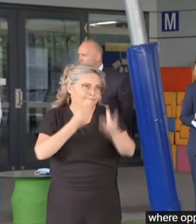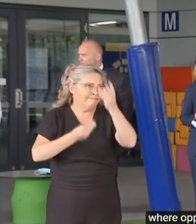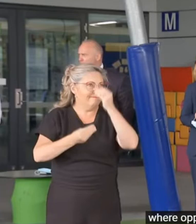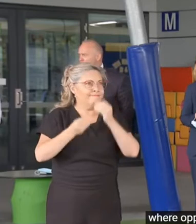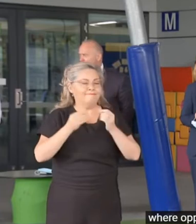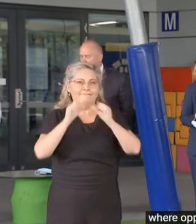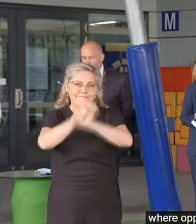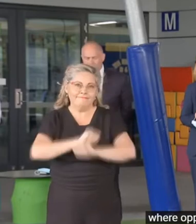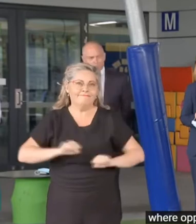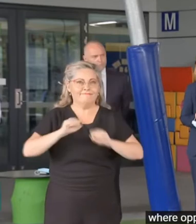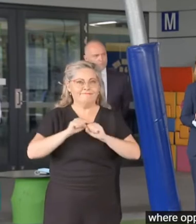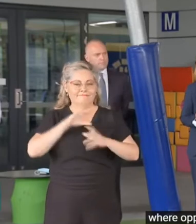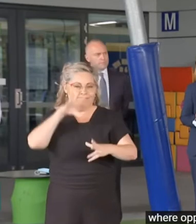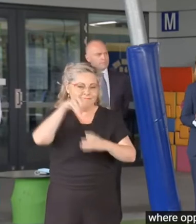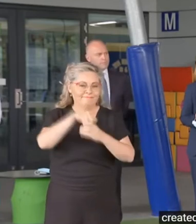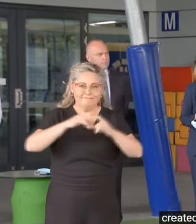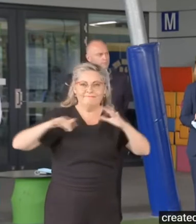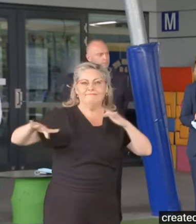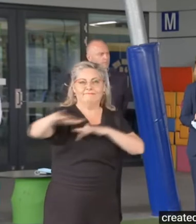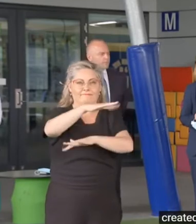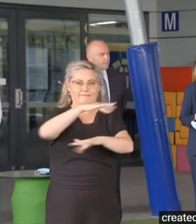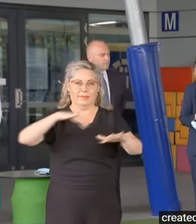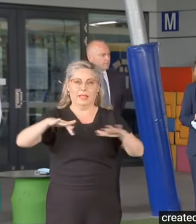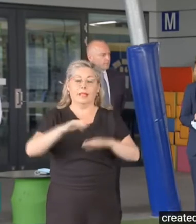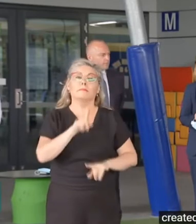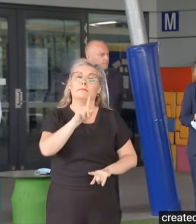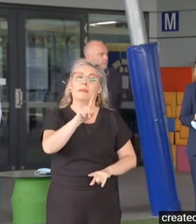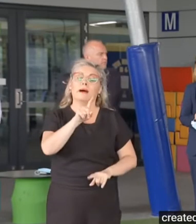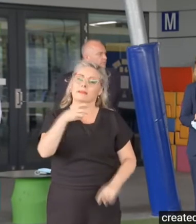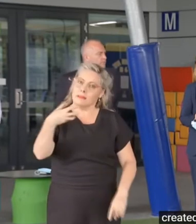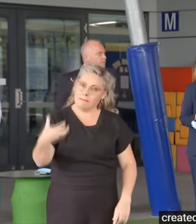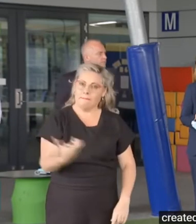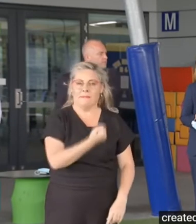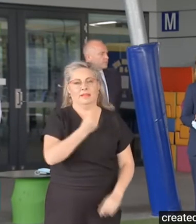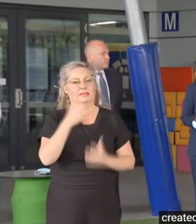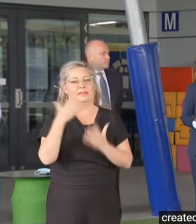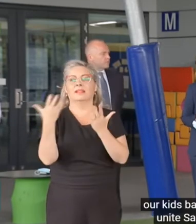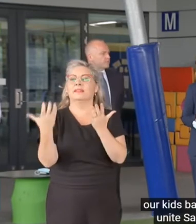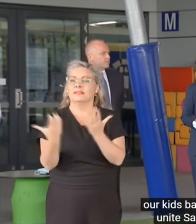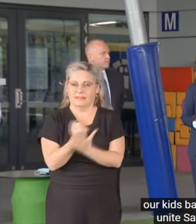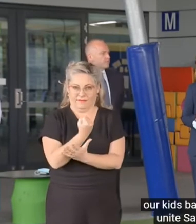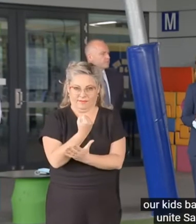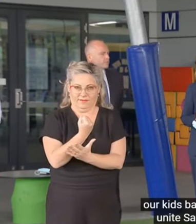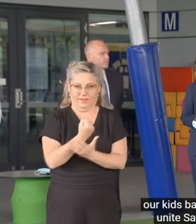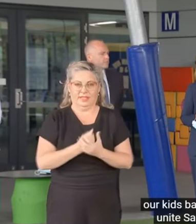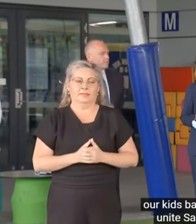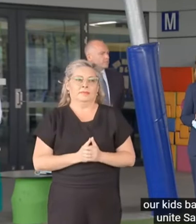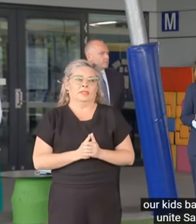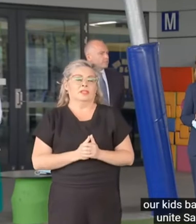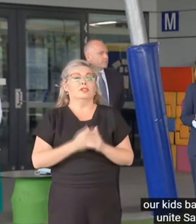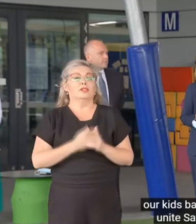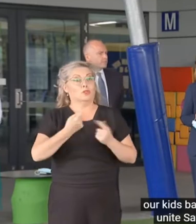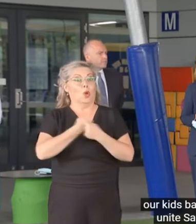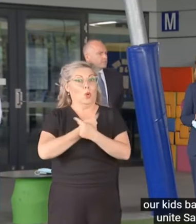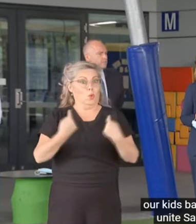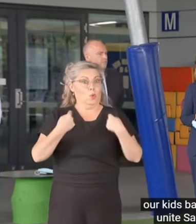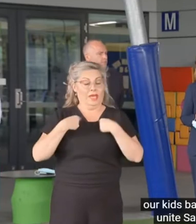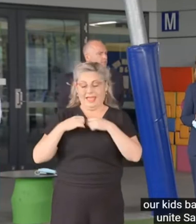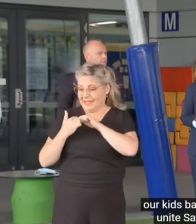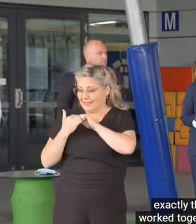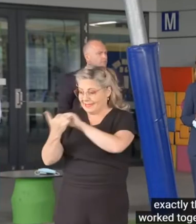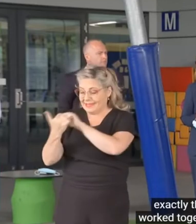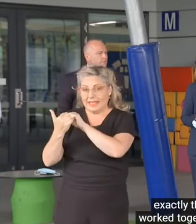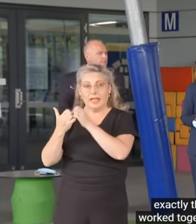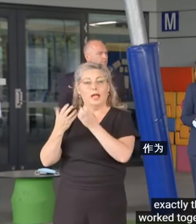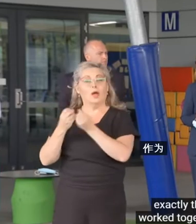in the classroom in a safe way. And that's exactly the plan that we've worked together with New South Wales Health, with the Department